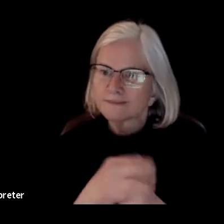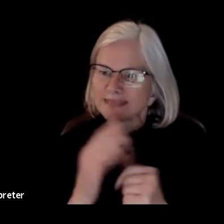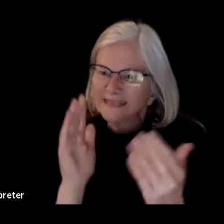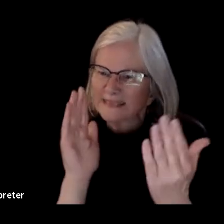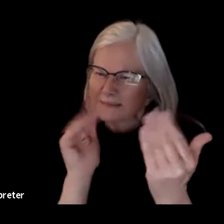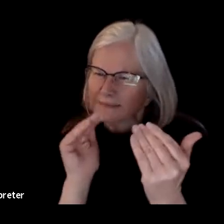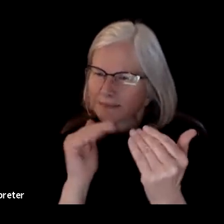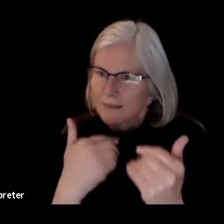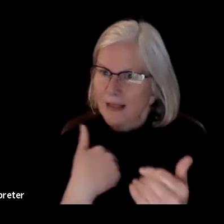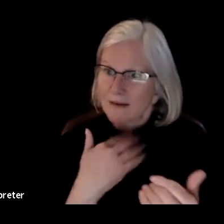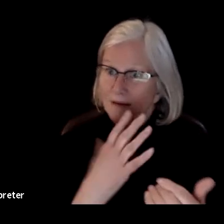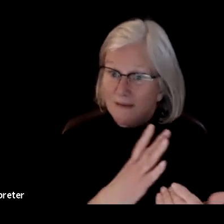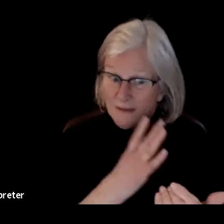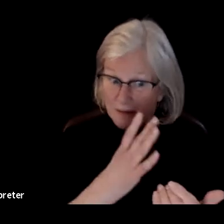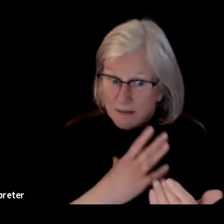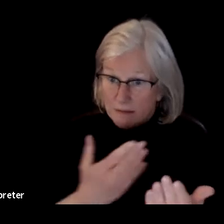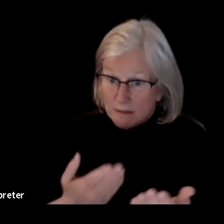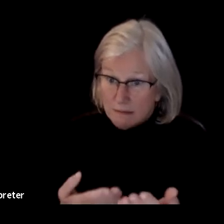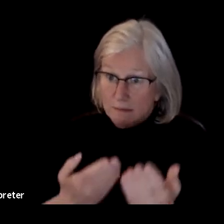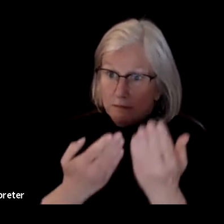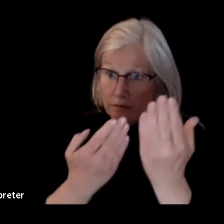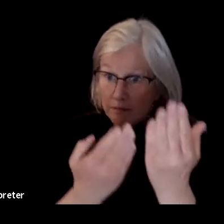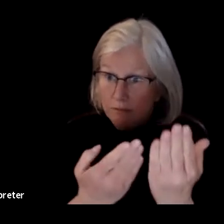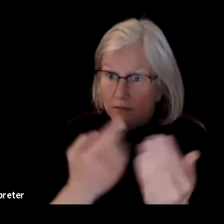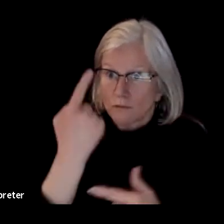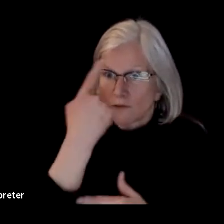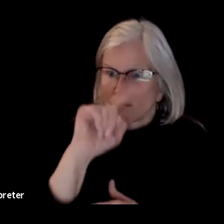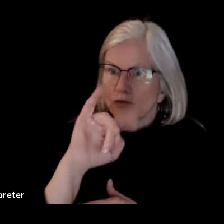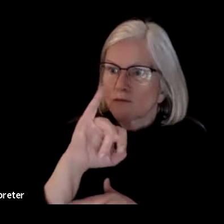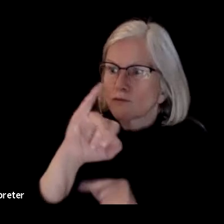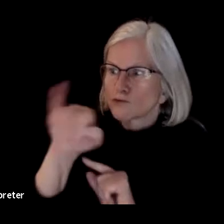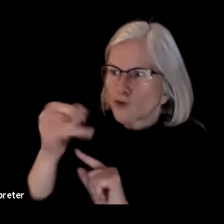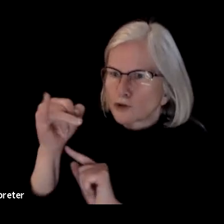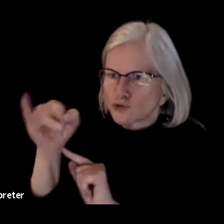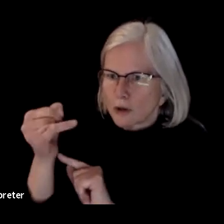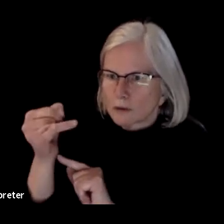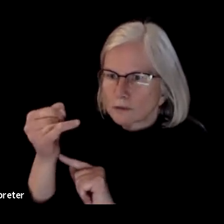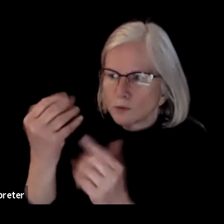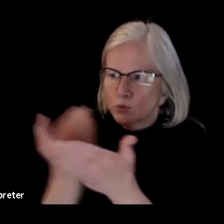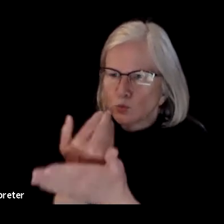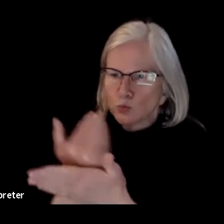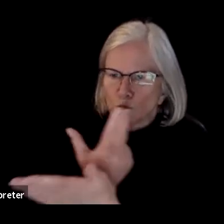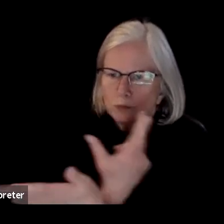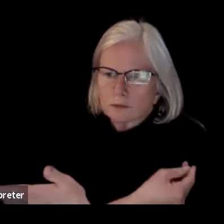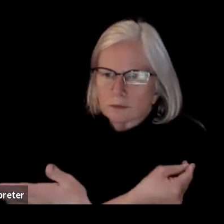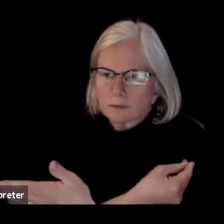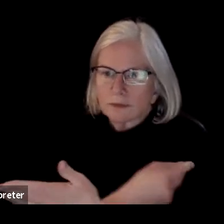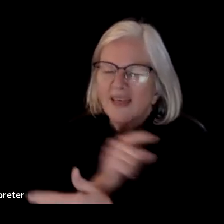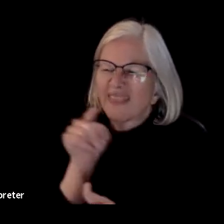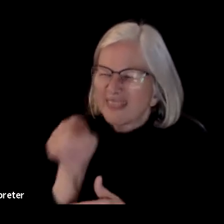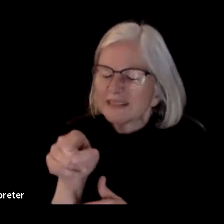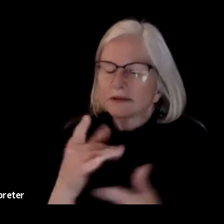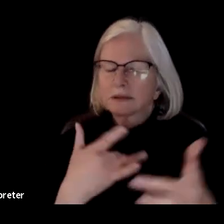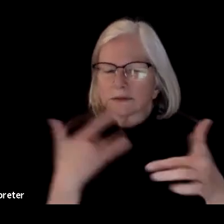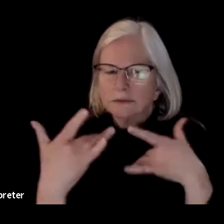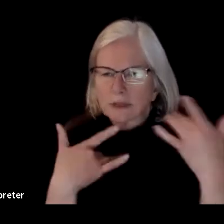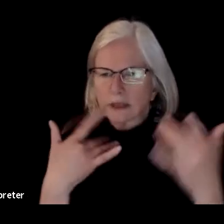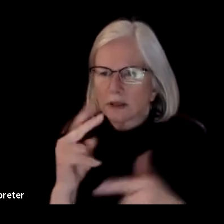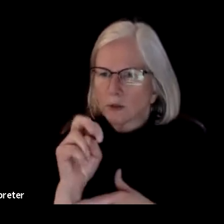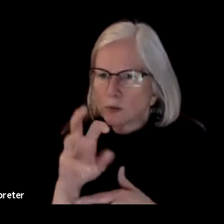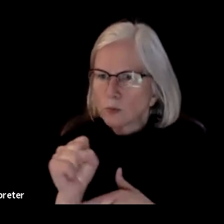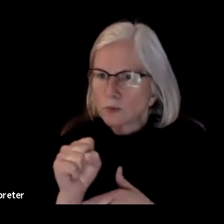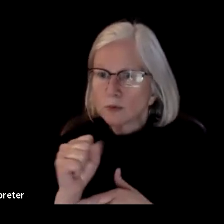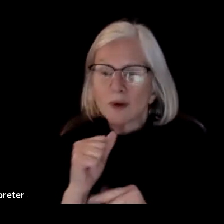recommendation for the Johnson & Johnson vaccine, which is really exciting. We are not sure exactly